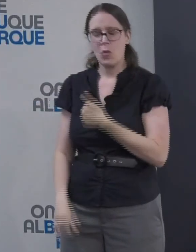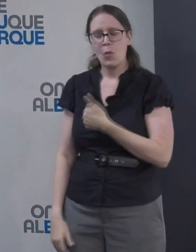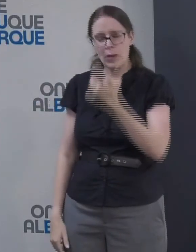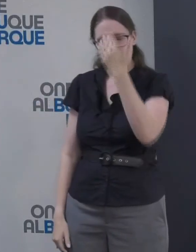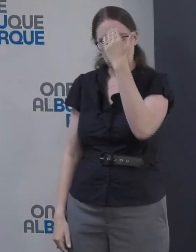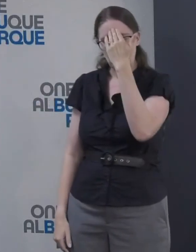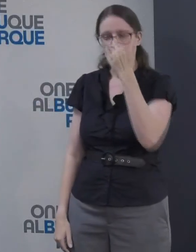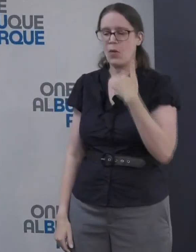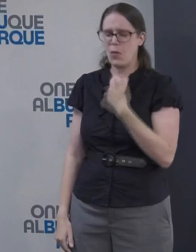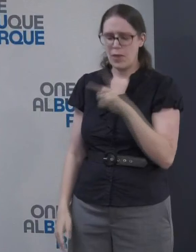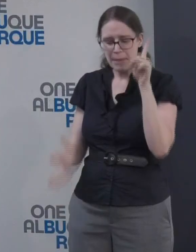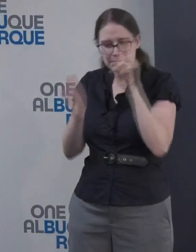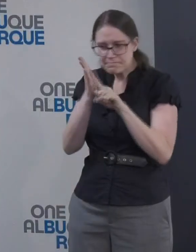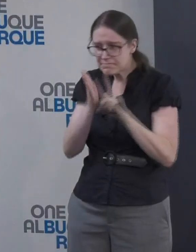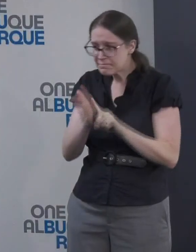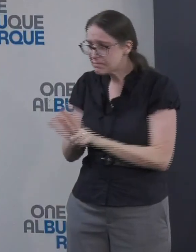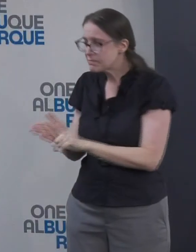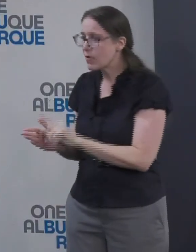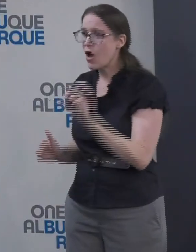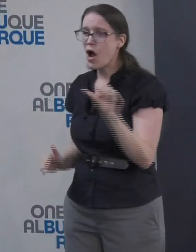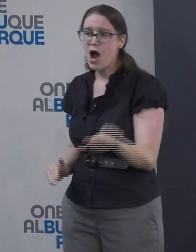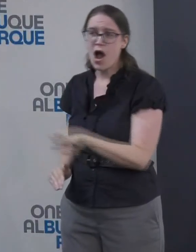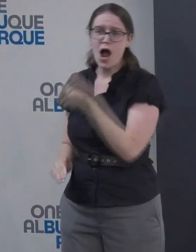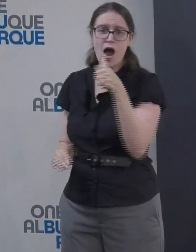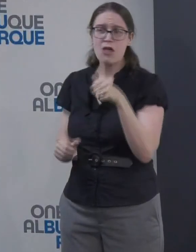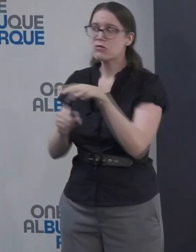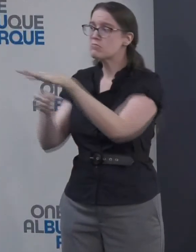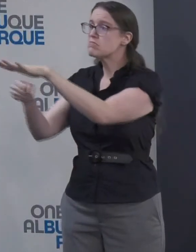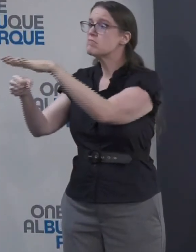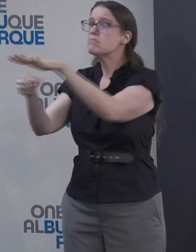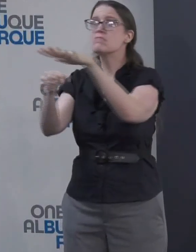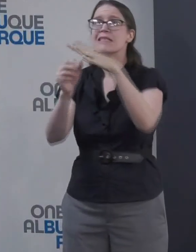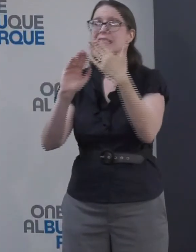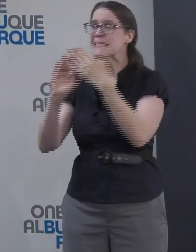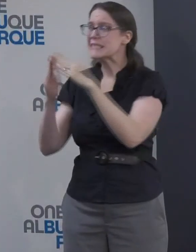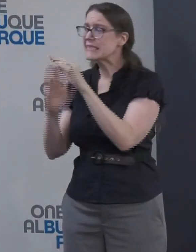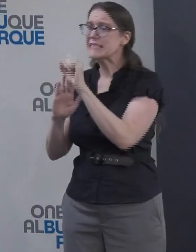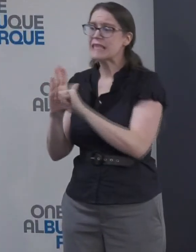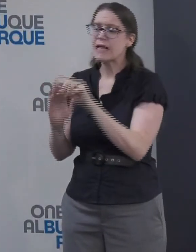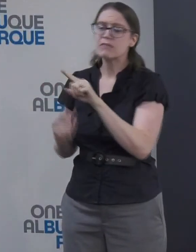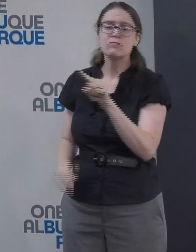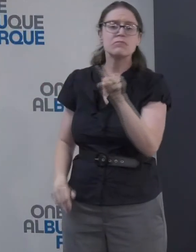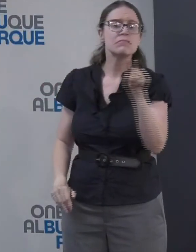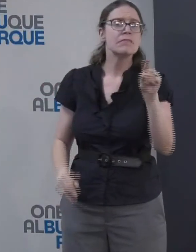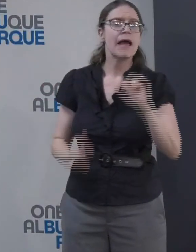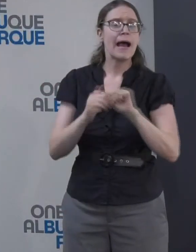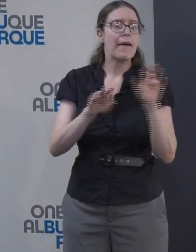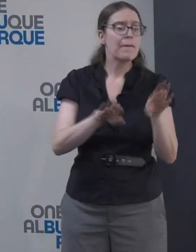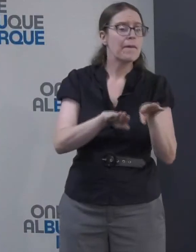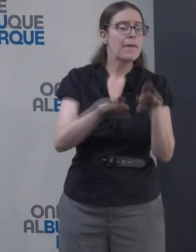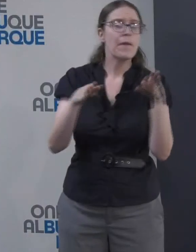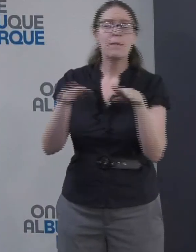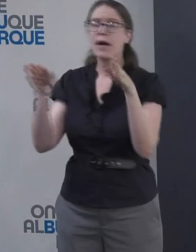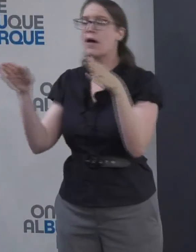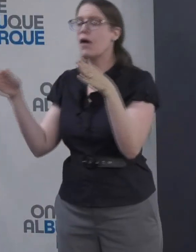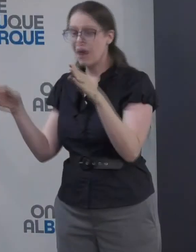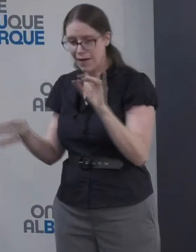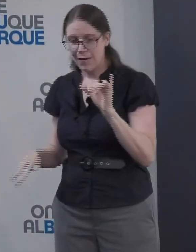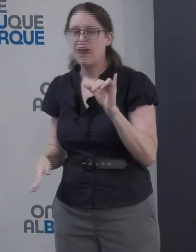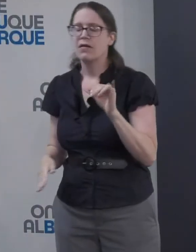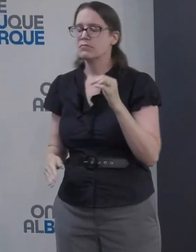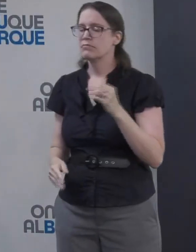opening. And with that, tomorrow, Council Vice President and